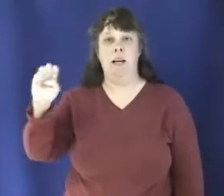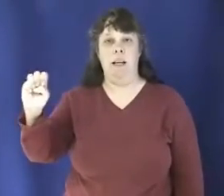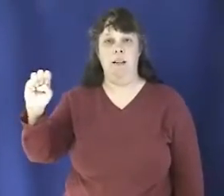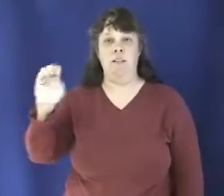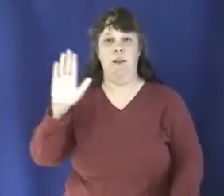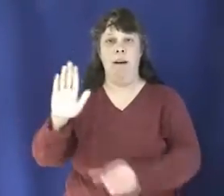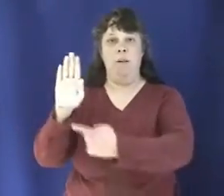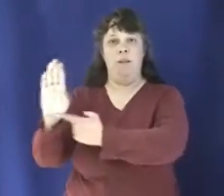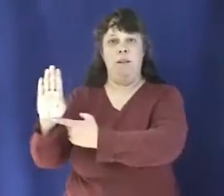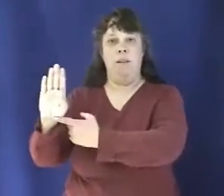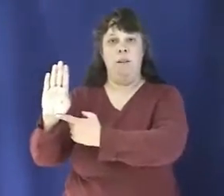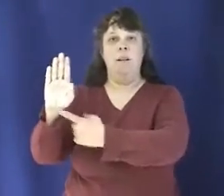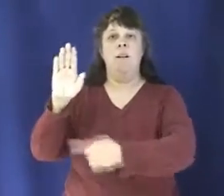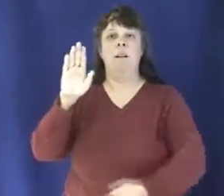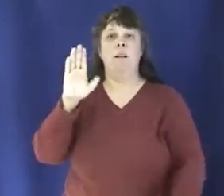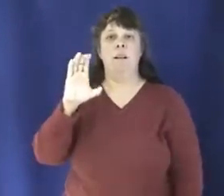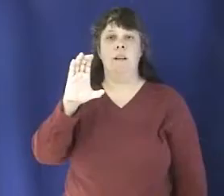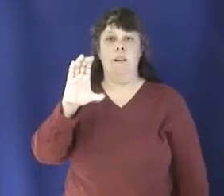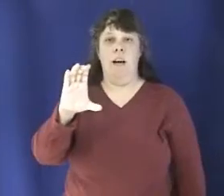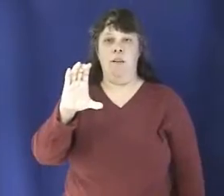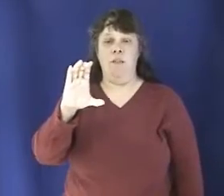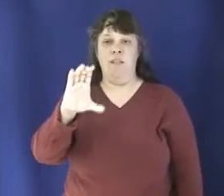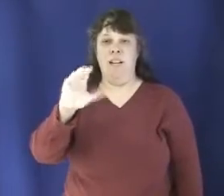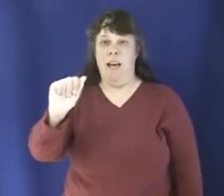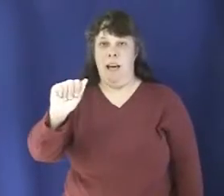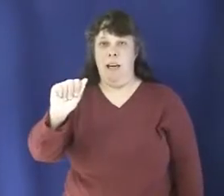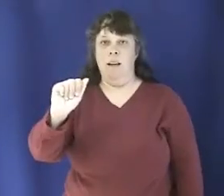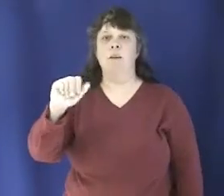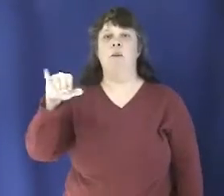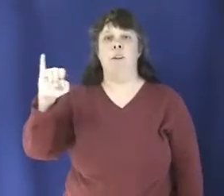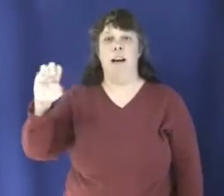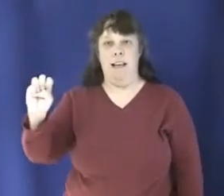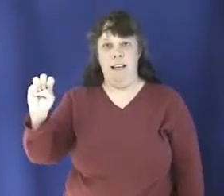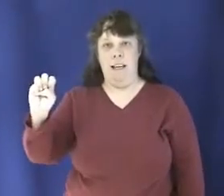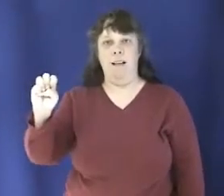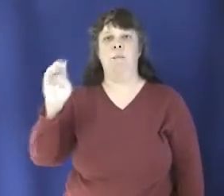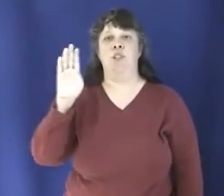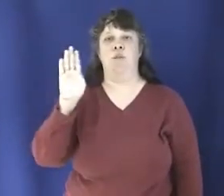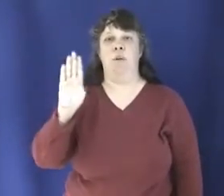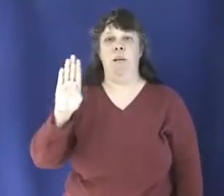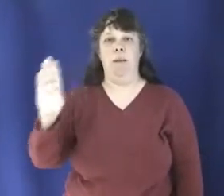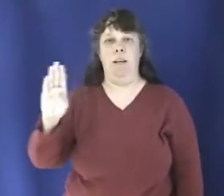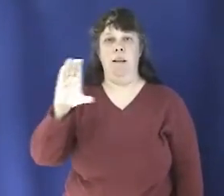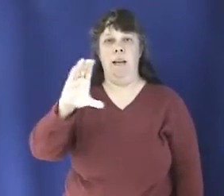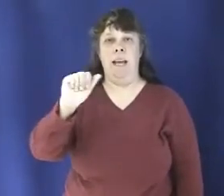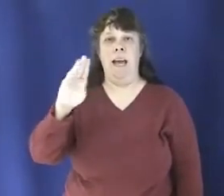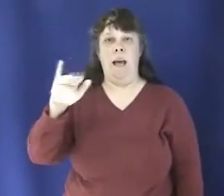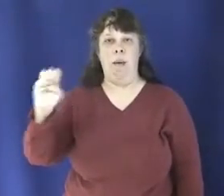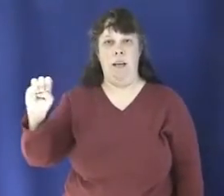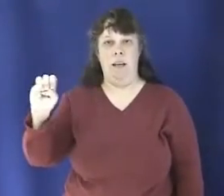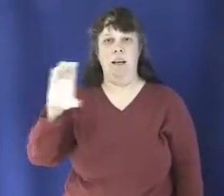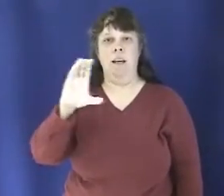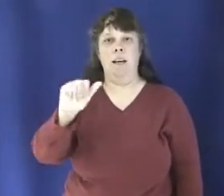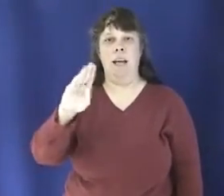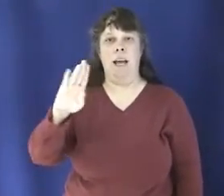C-A-B-B-I-E. See the bounce? Not for the C-A or the I-E, but just for the B-B. Cabby,